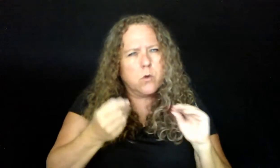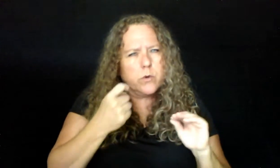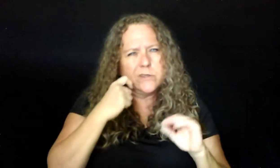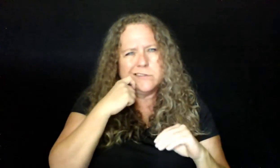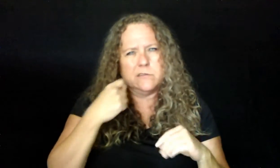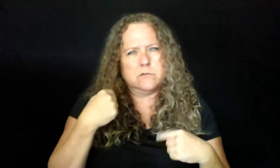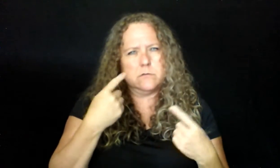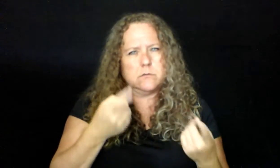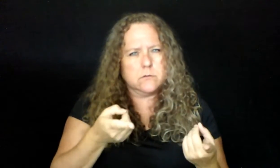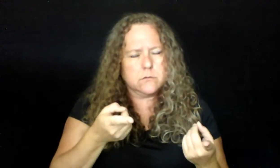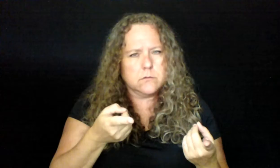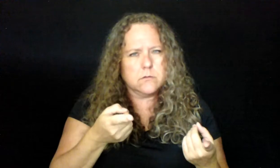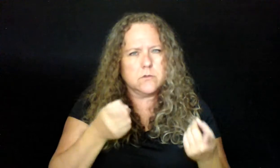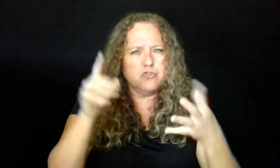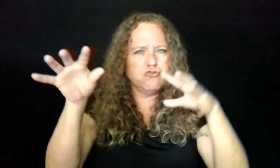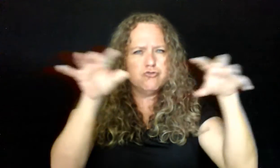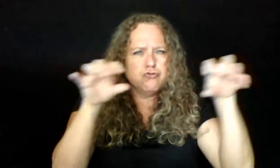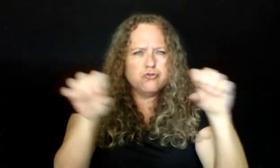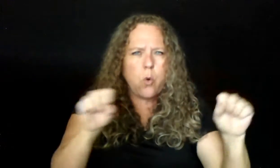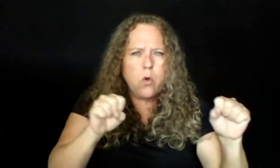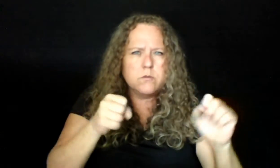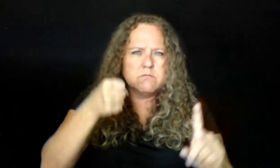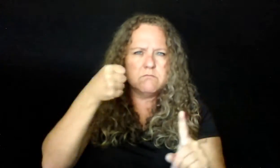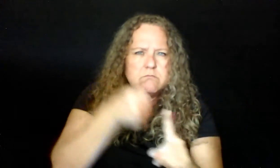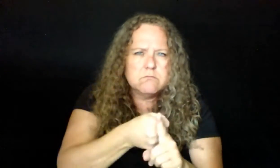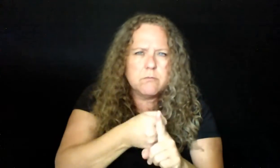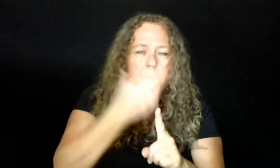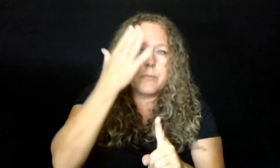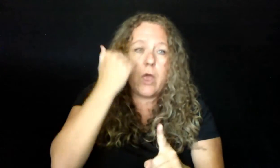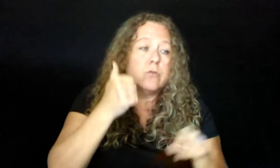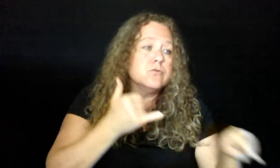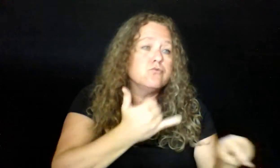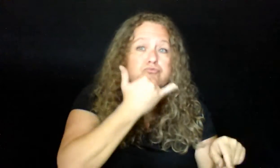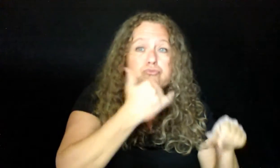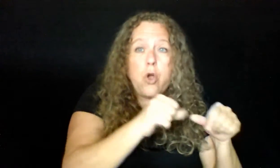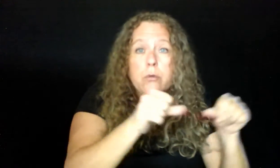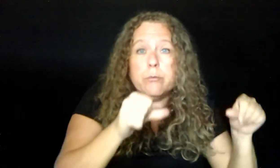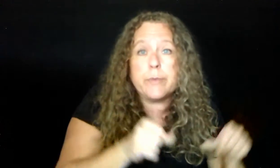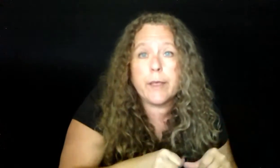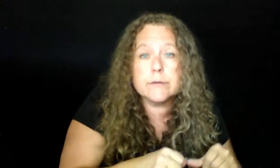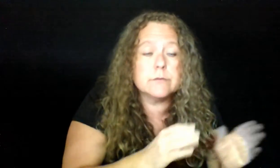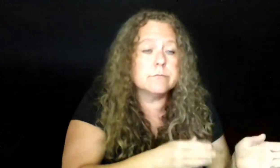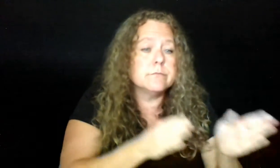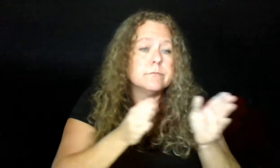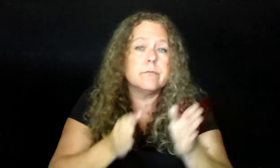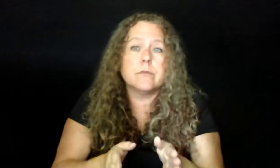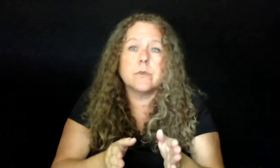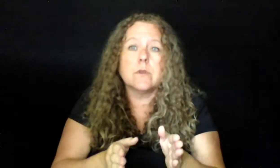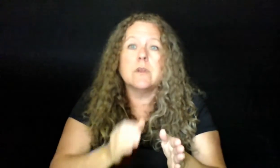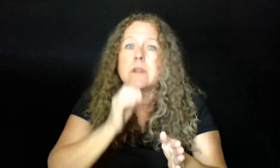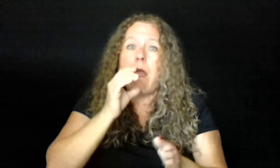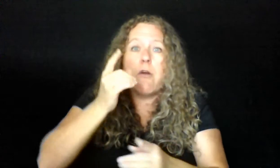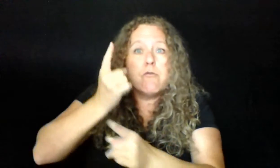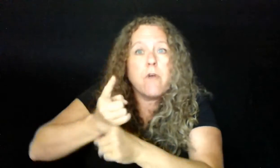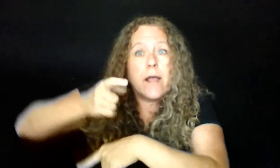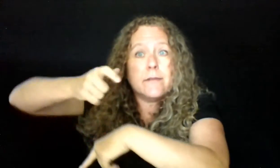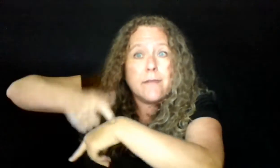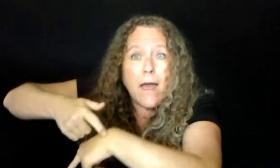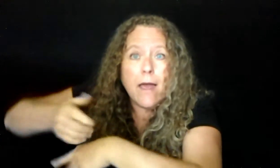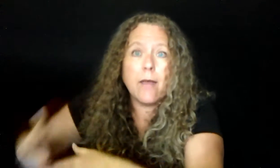Stories of storms that occurred because people weren't where they were supposed to be, that occurred because they weren't when they were supposed to be, that occurred because they